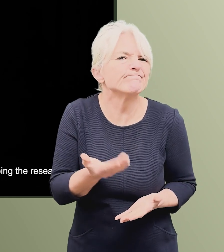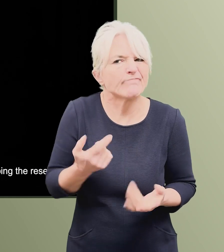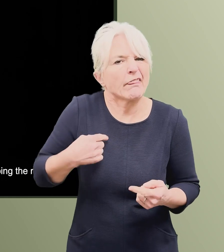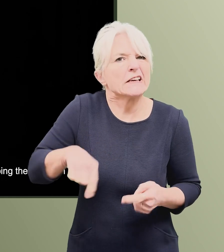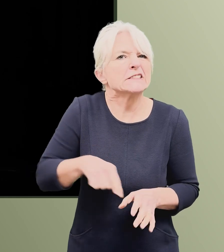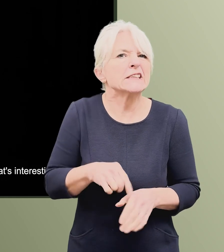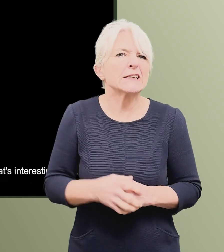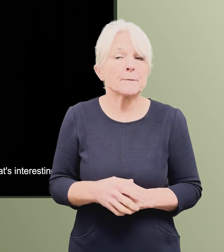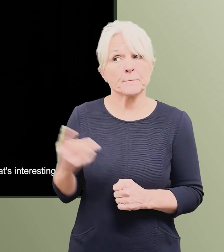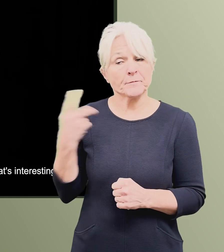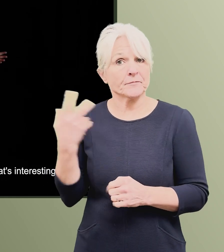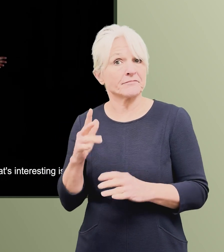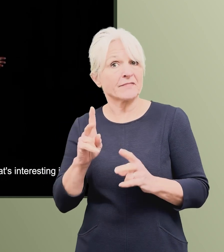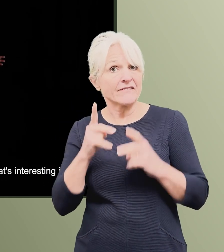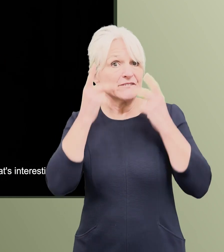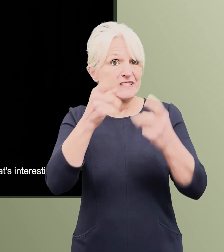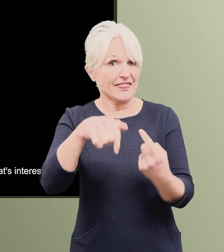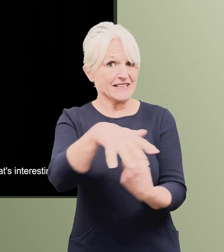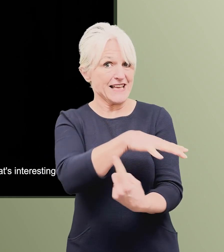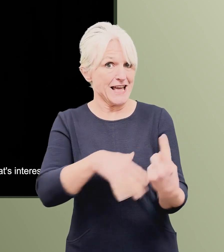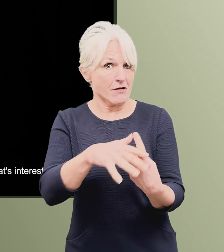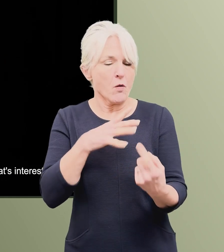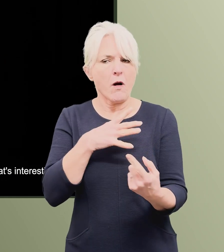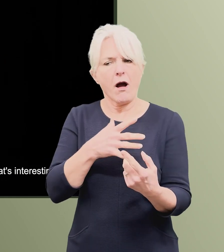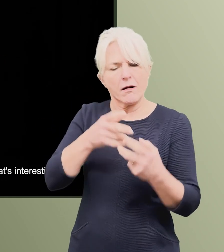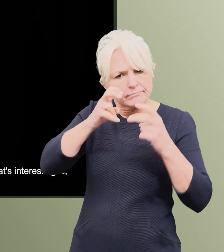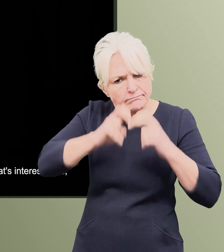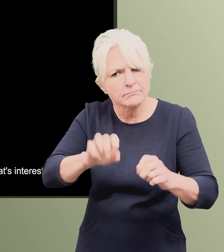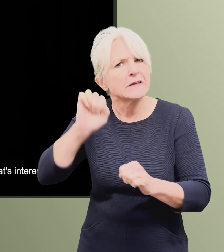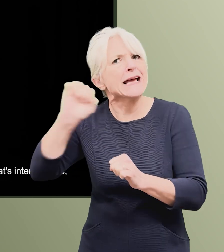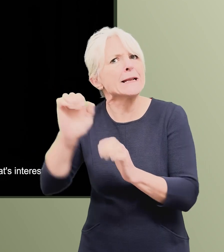his phenomenology book, which I hope most of you have got and read.